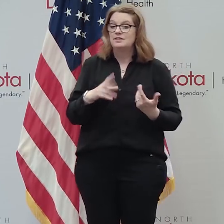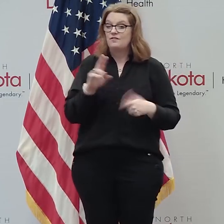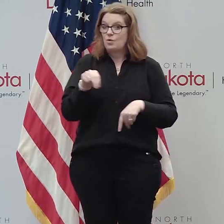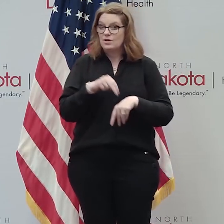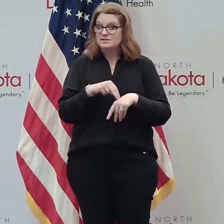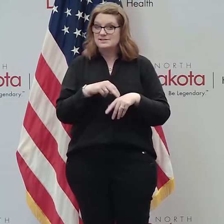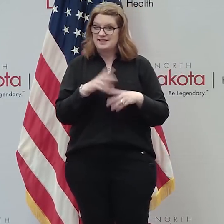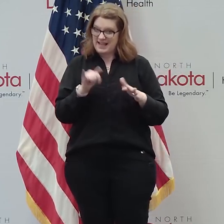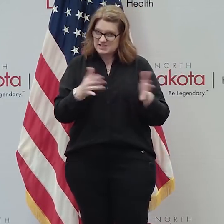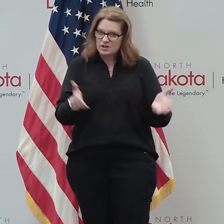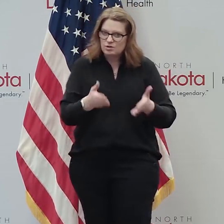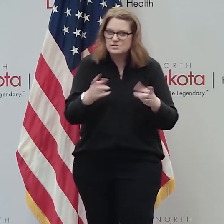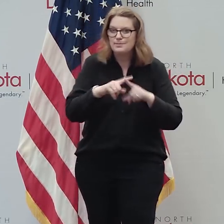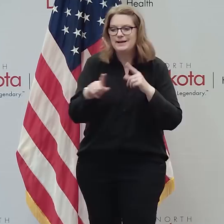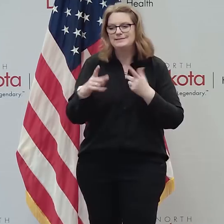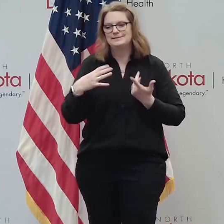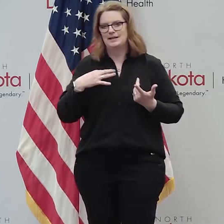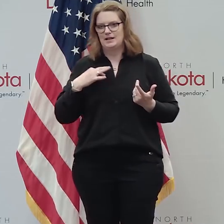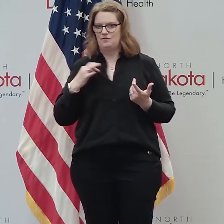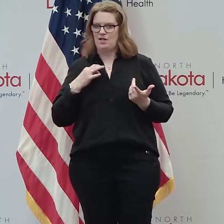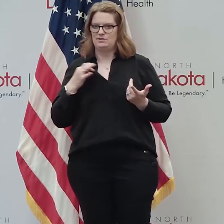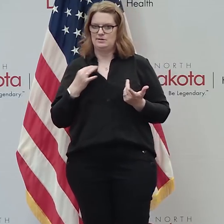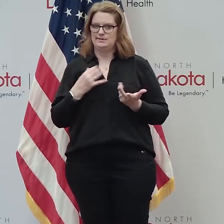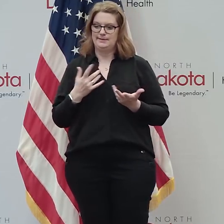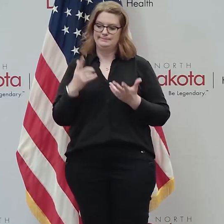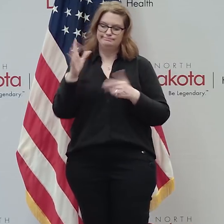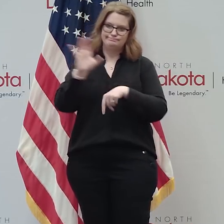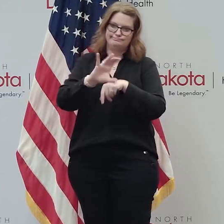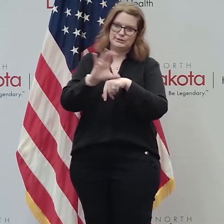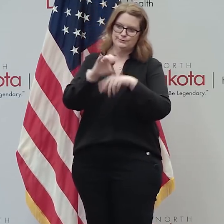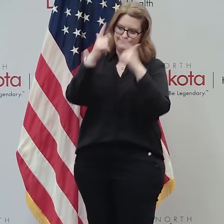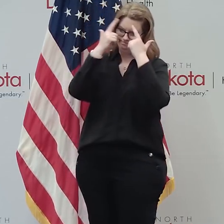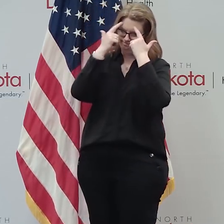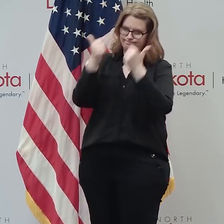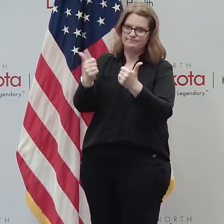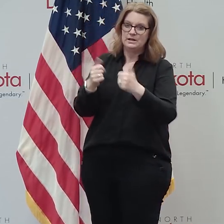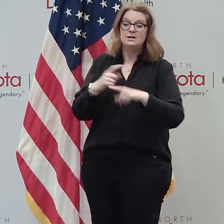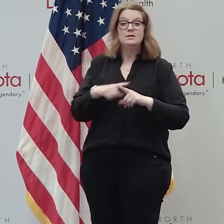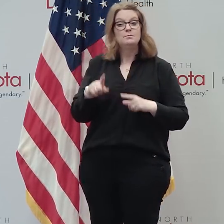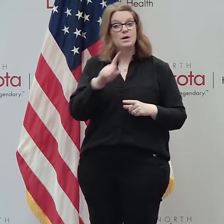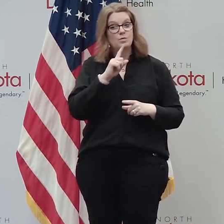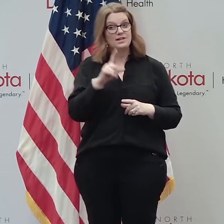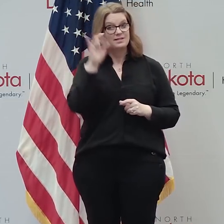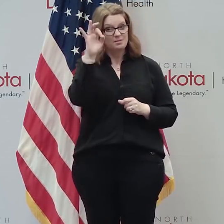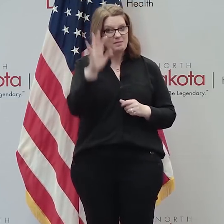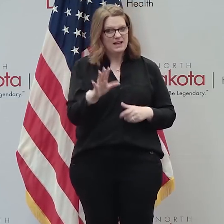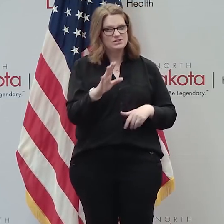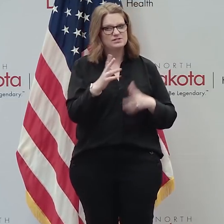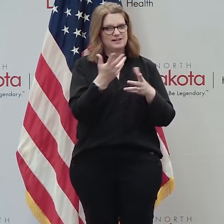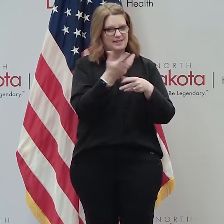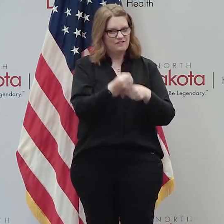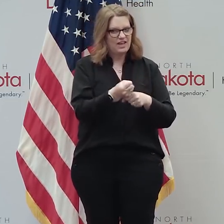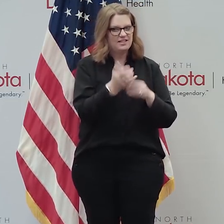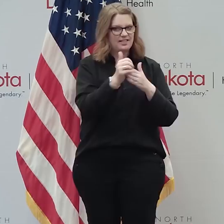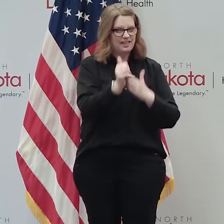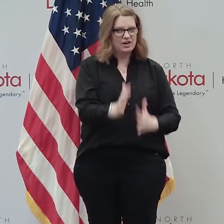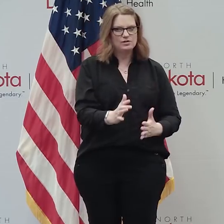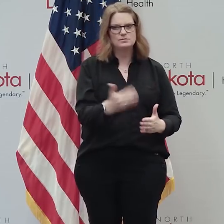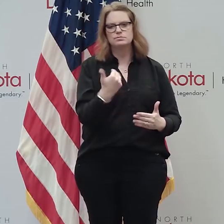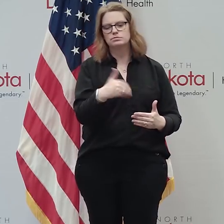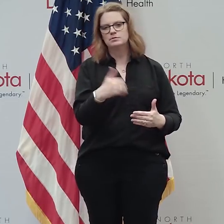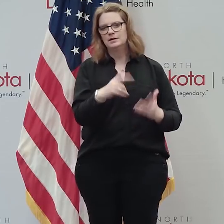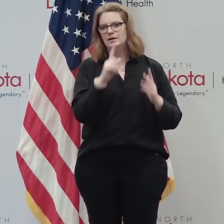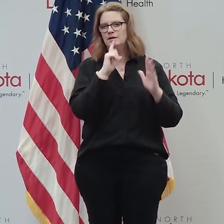and we are again so grateful to all the faith-based leaders that have been really looking out for their congregations and finding new